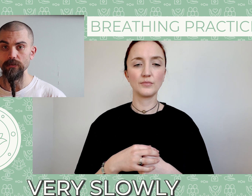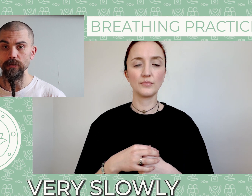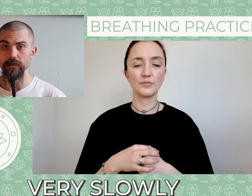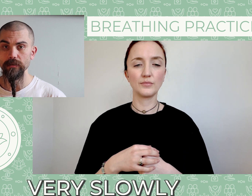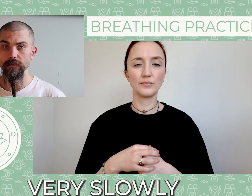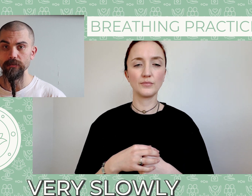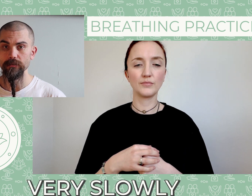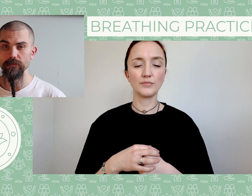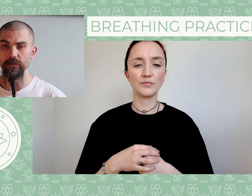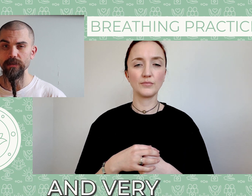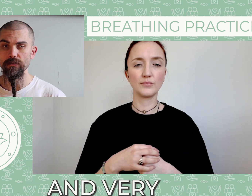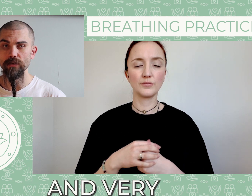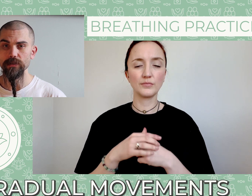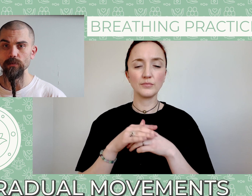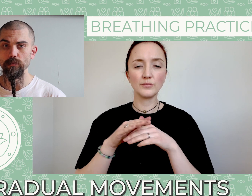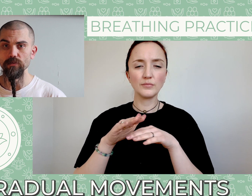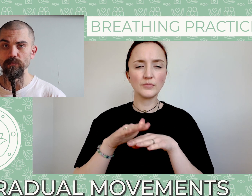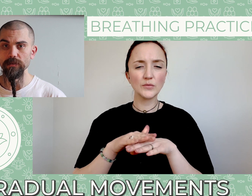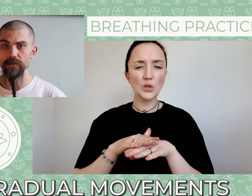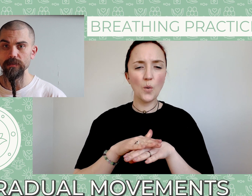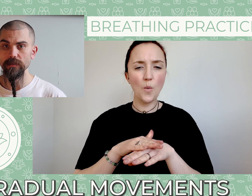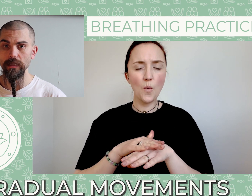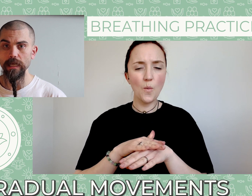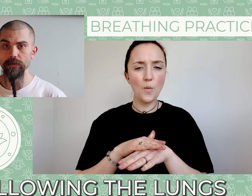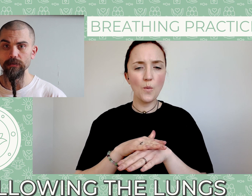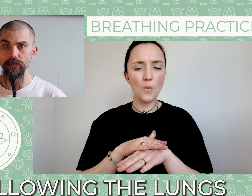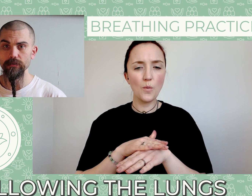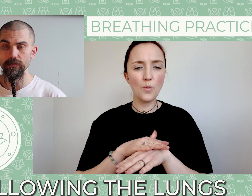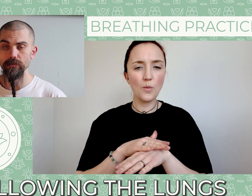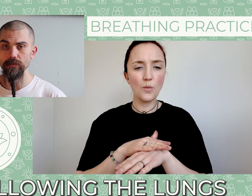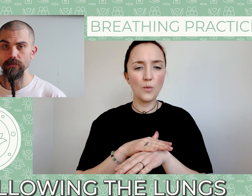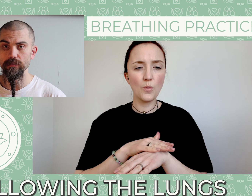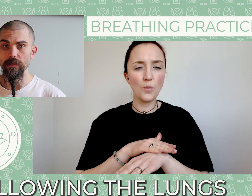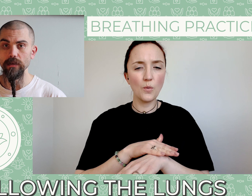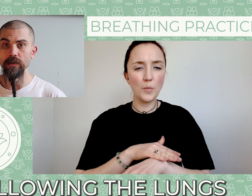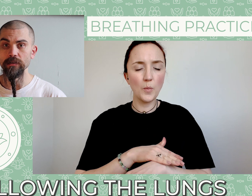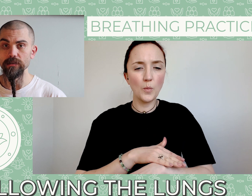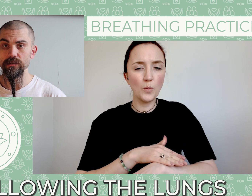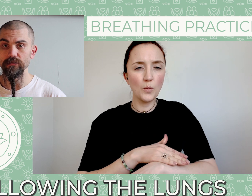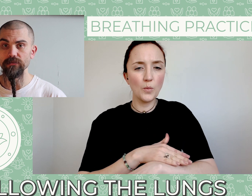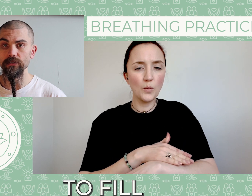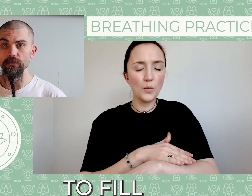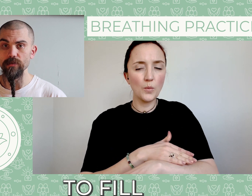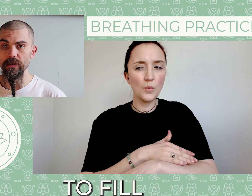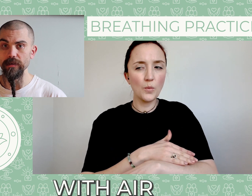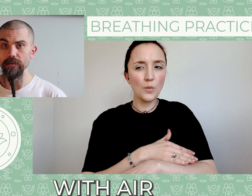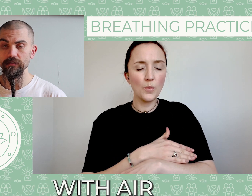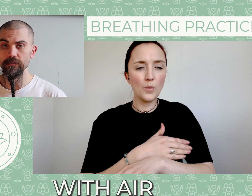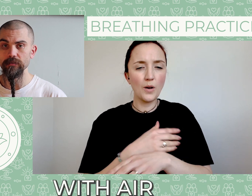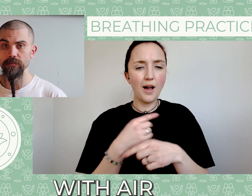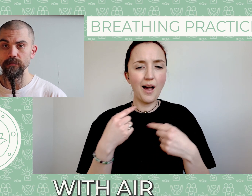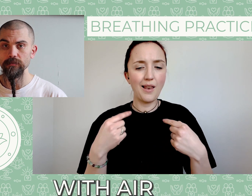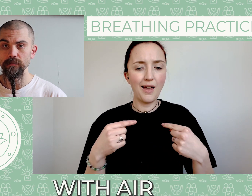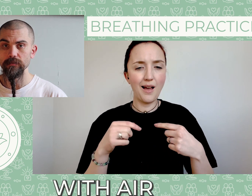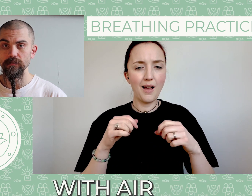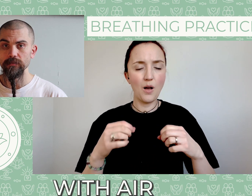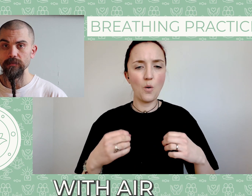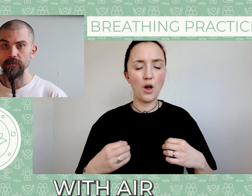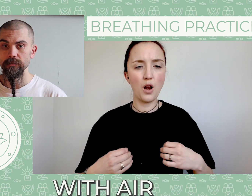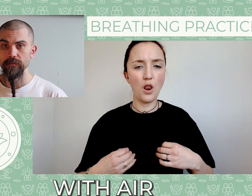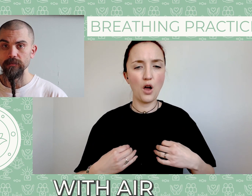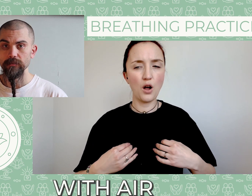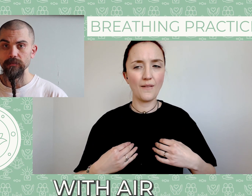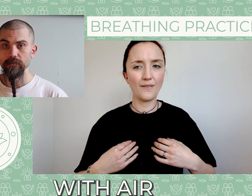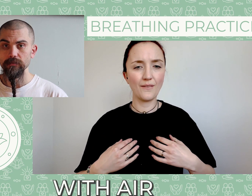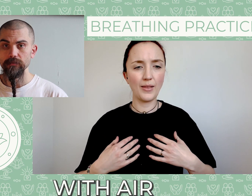Very slowly and very gradual movements, allowing the lungs to fill with air.